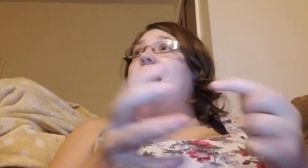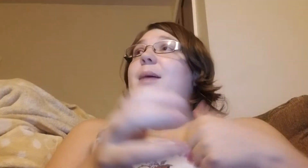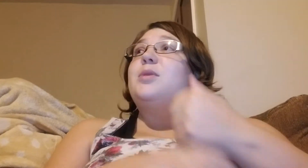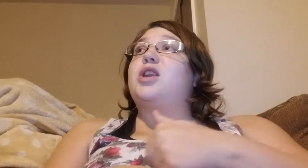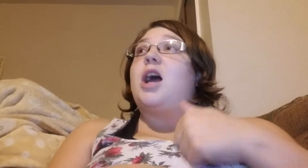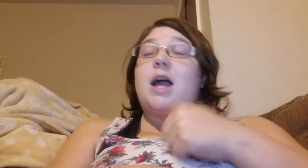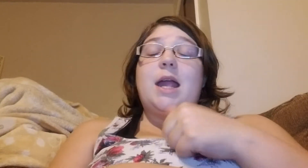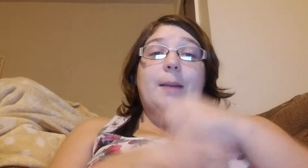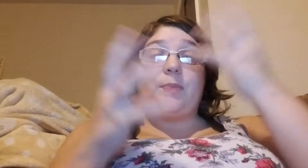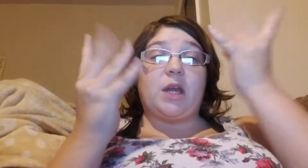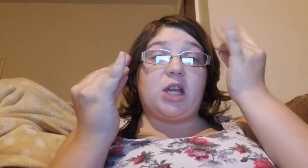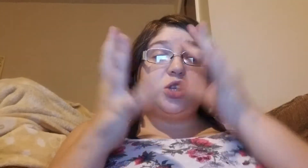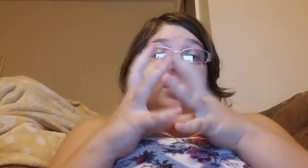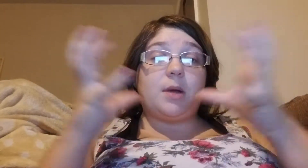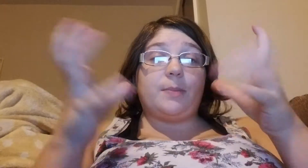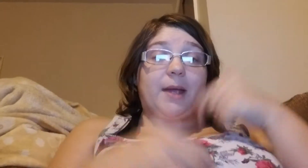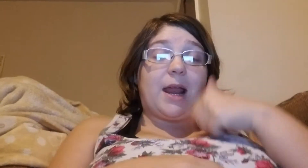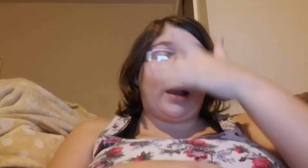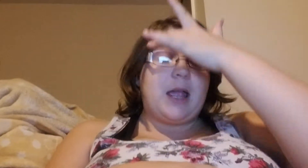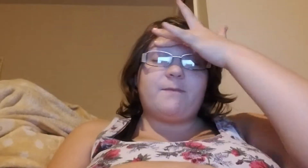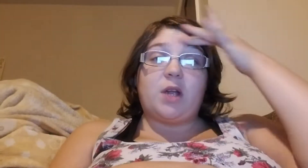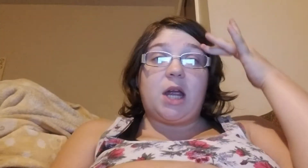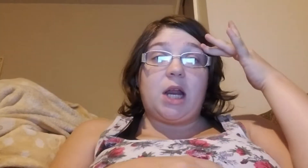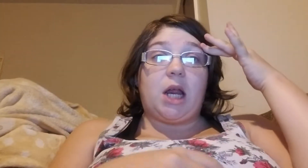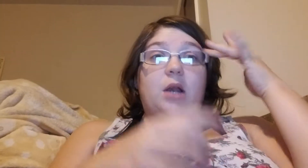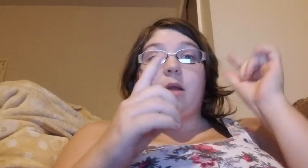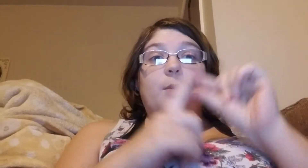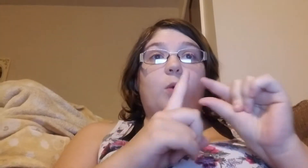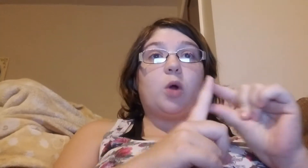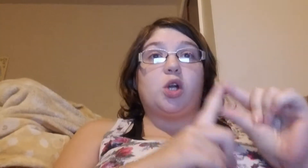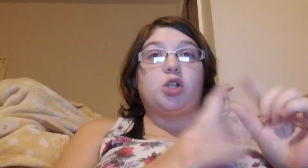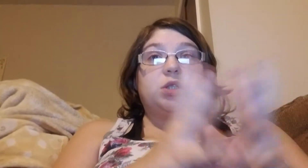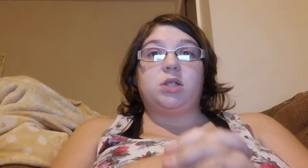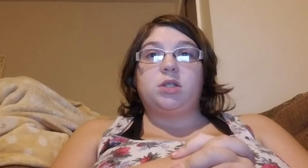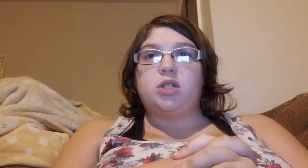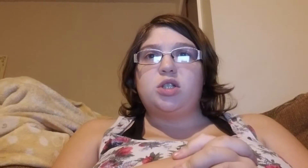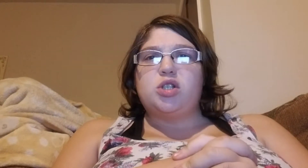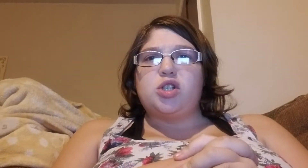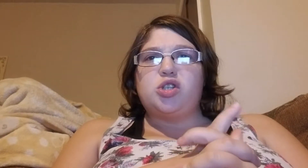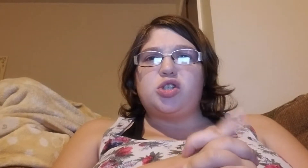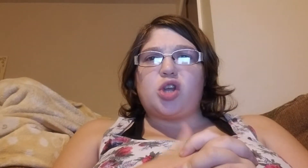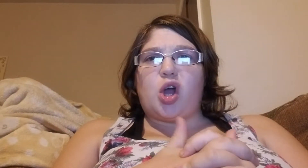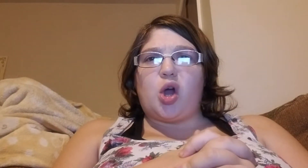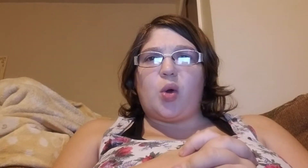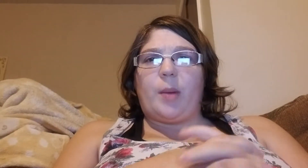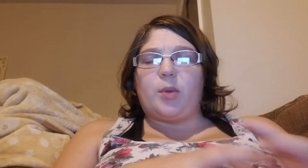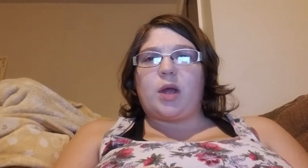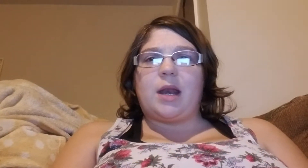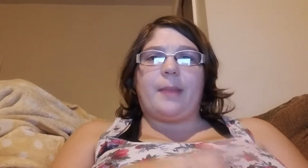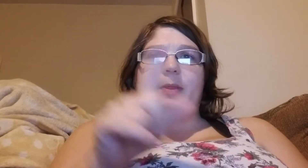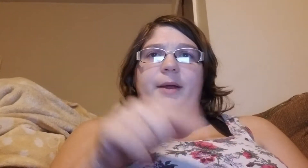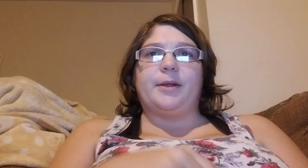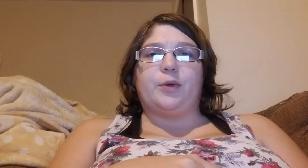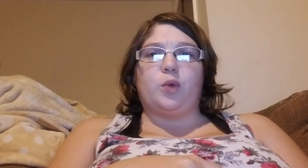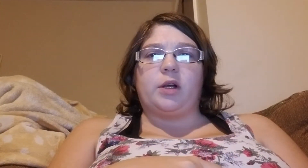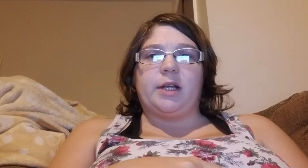I'm sorry I'm thinking too much because I keep forgetting some of the words. So I'm looking at the Google here